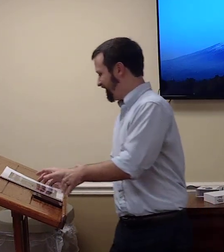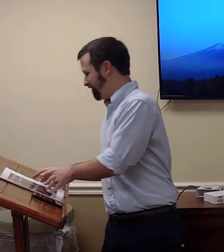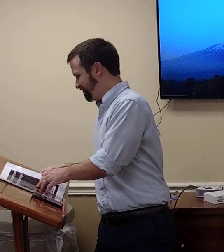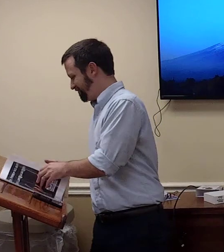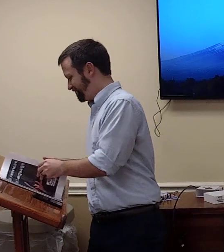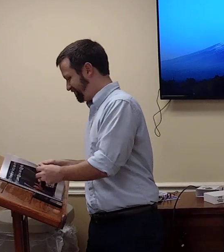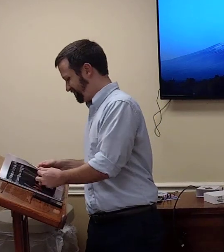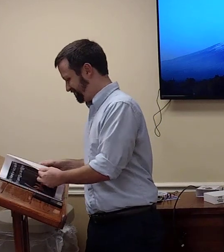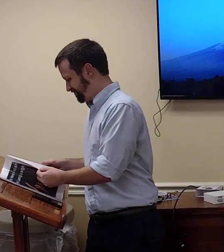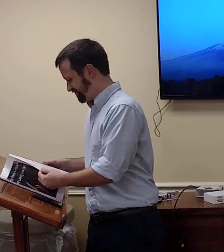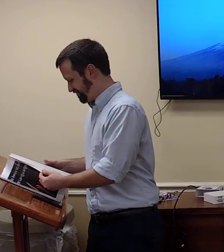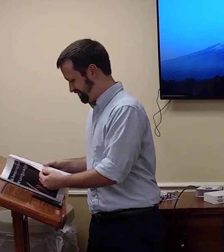So,